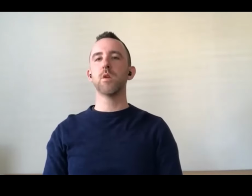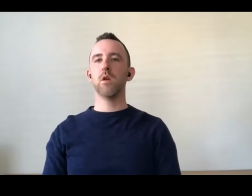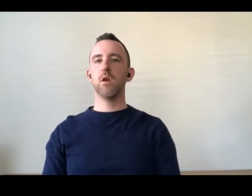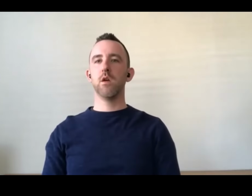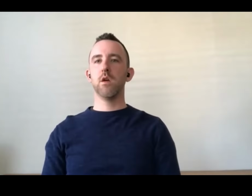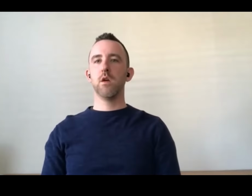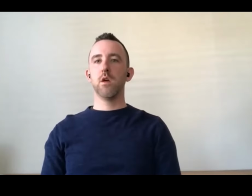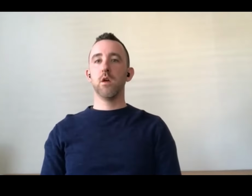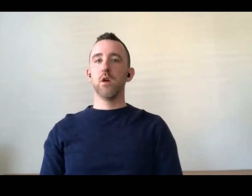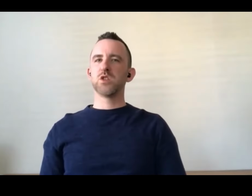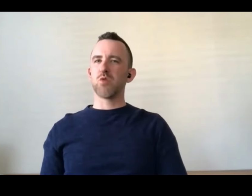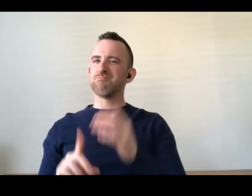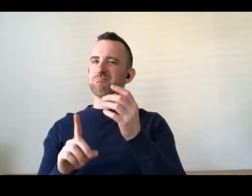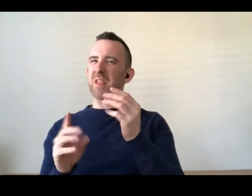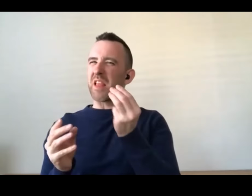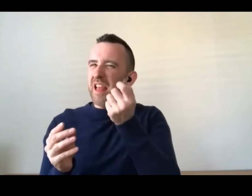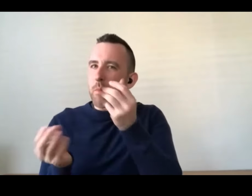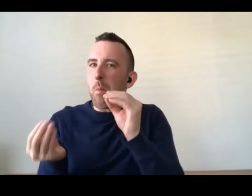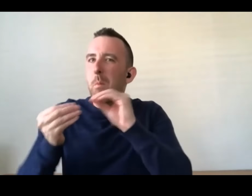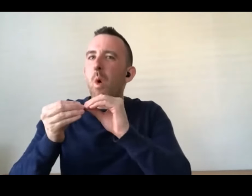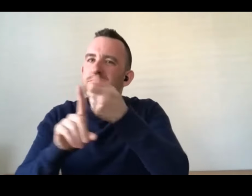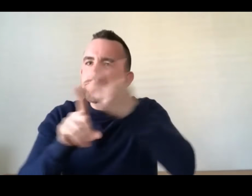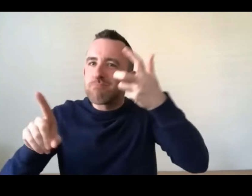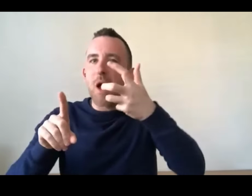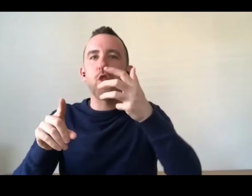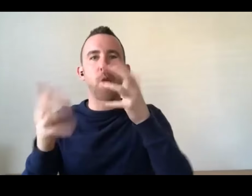about this merger. If your team is a smaller team and